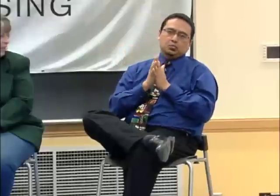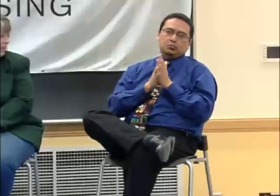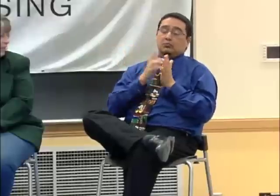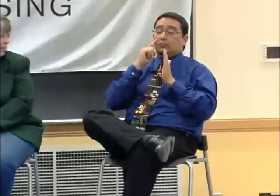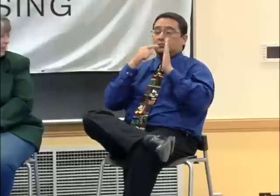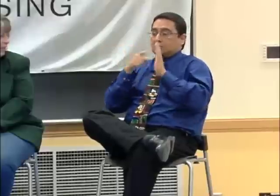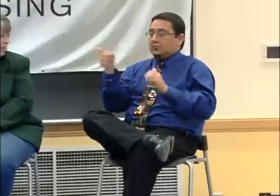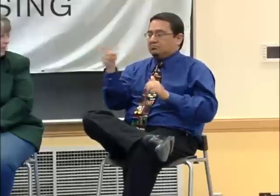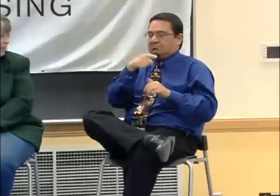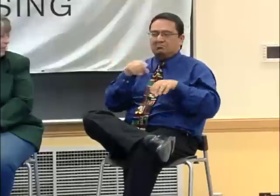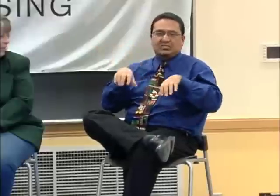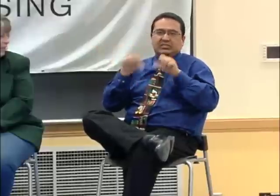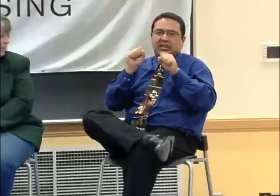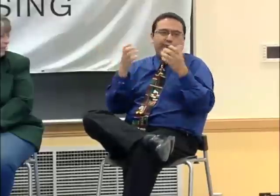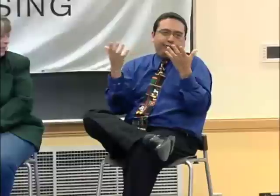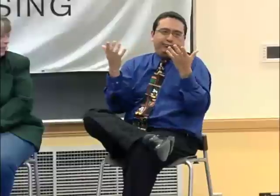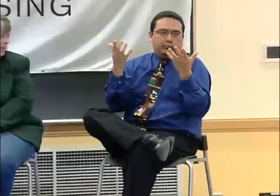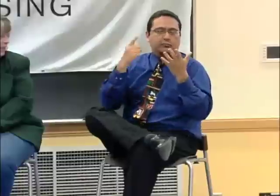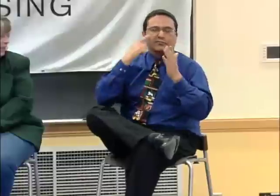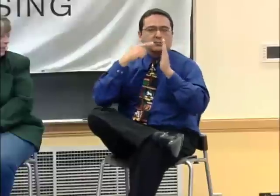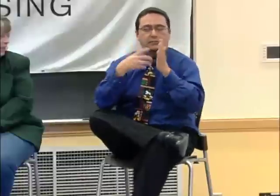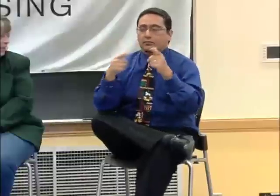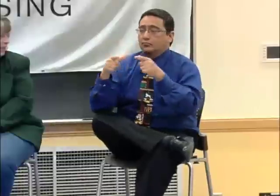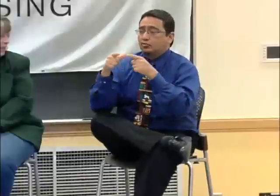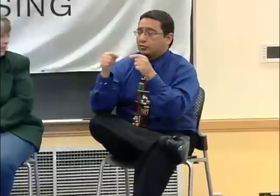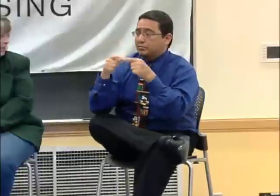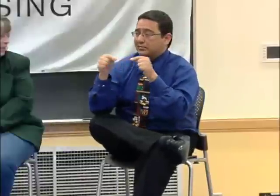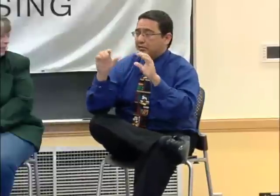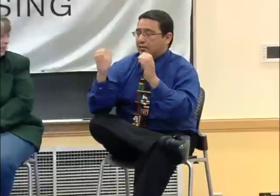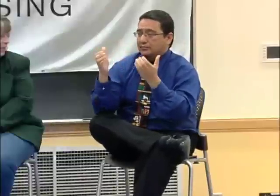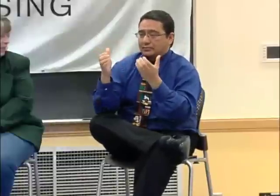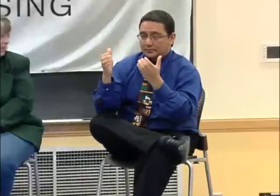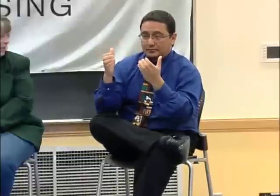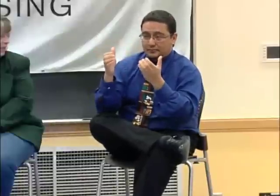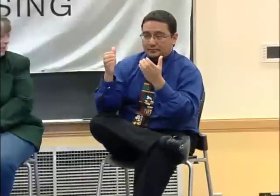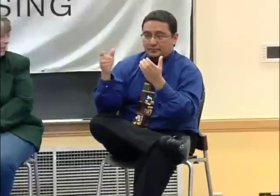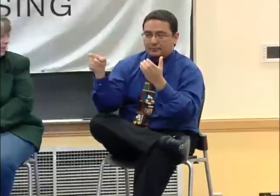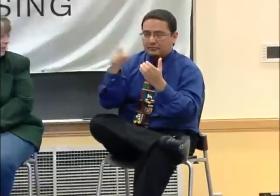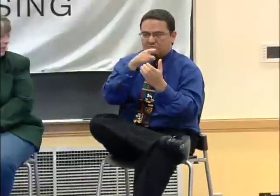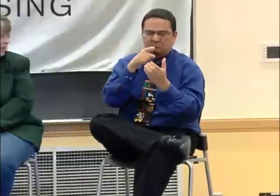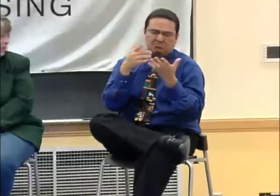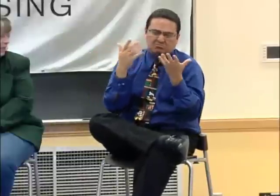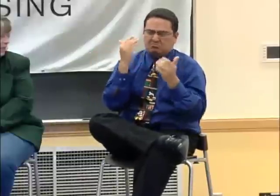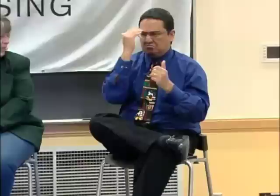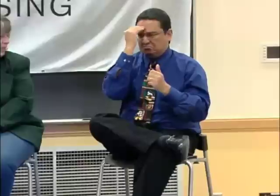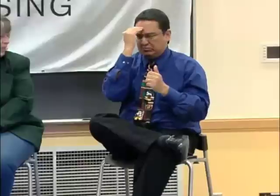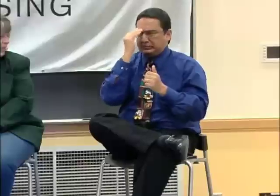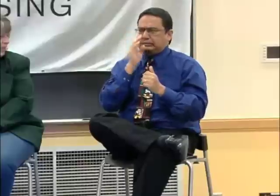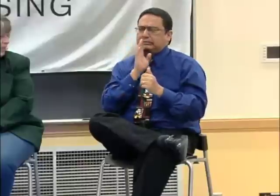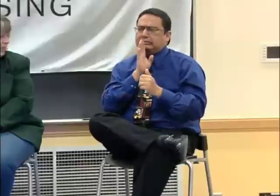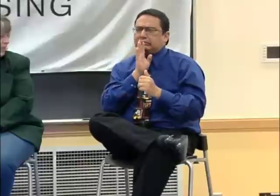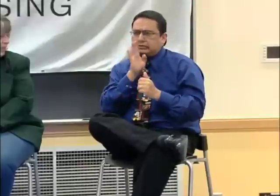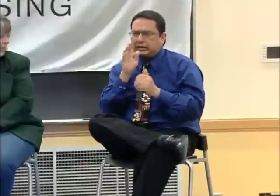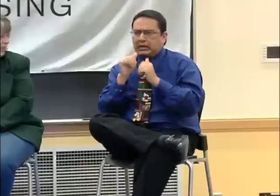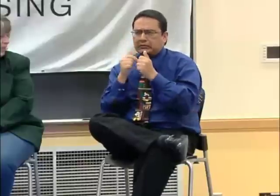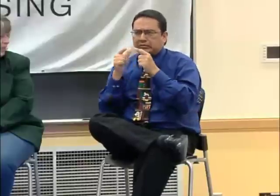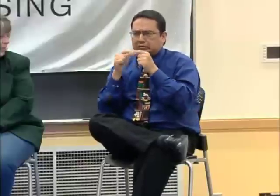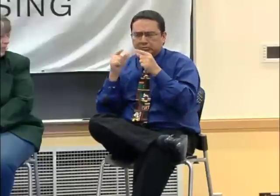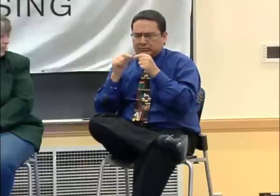and how people have grown up. For example, let's see, Japanese class. Maybe you take Japanese language and you're learning how to